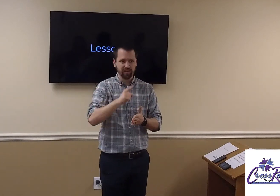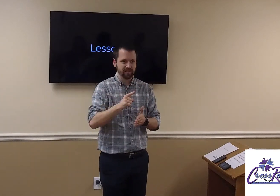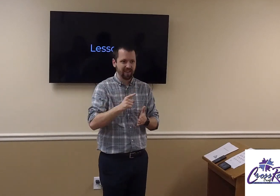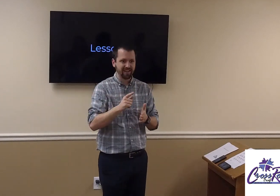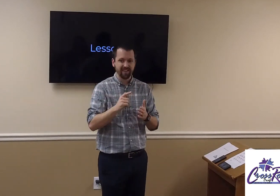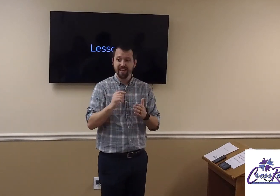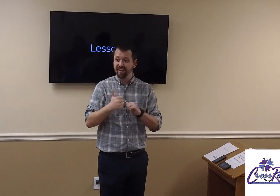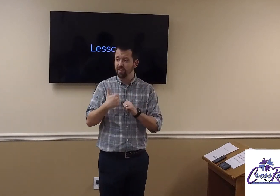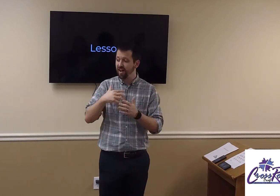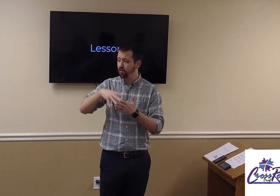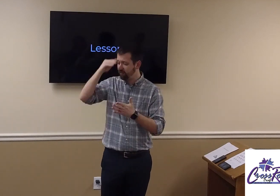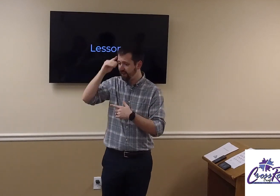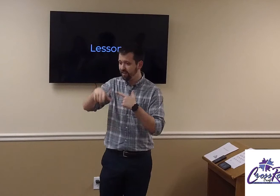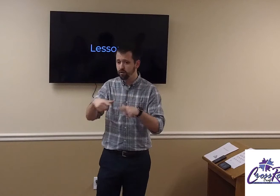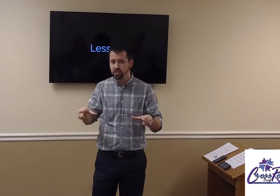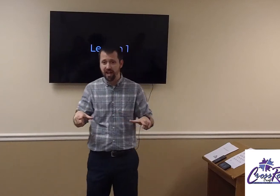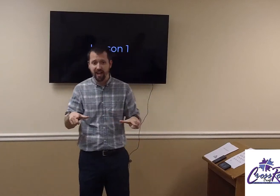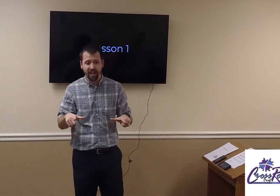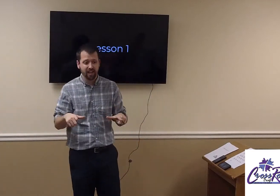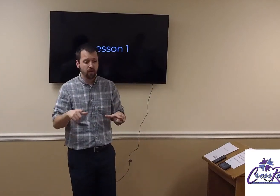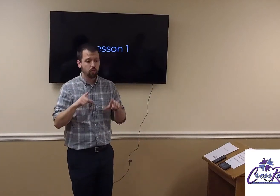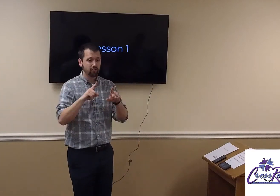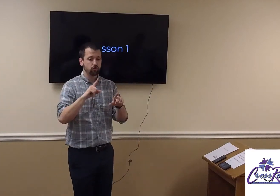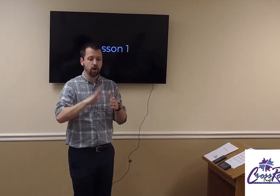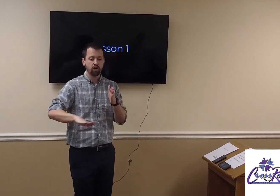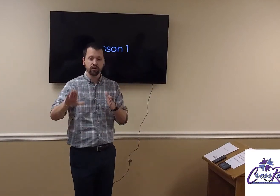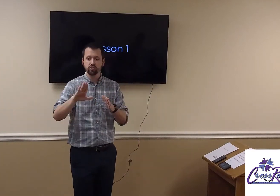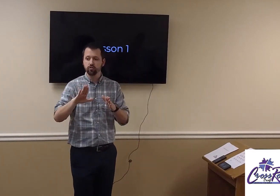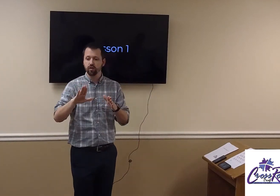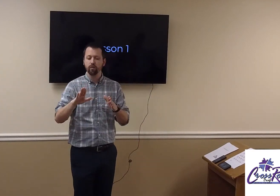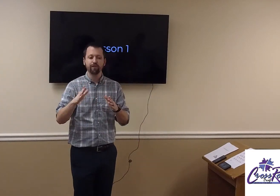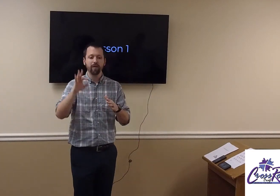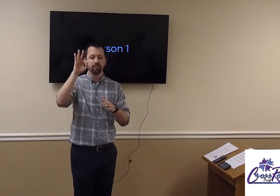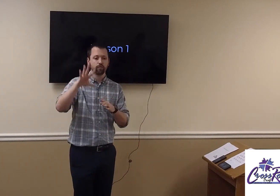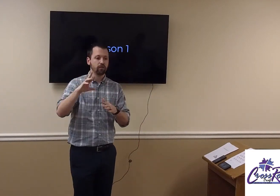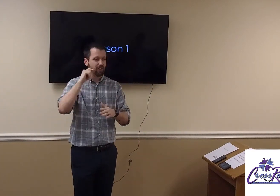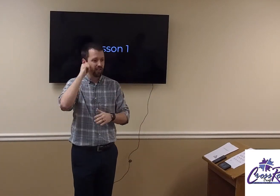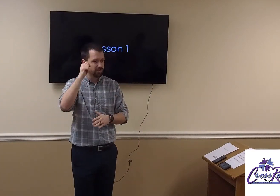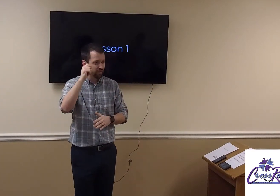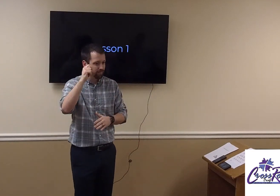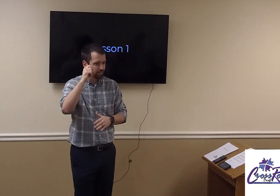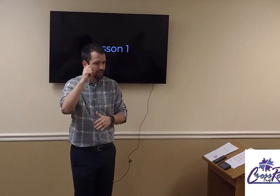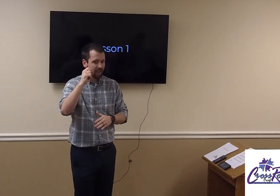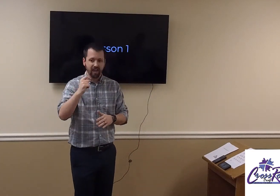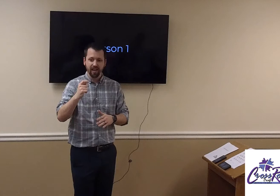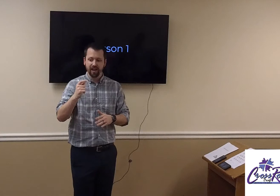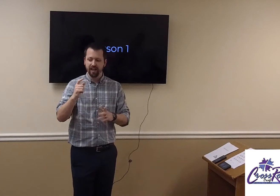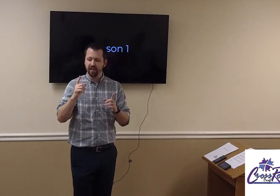is. That's how I learned sign language. I went to college I went for pastoral theology, and I ended